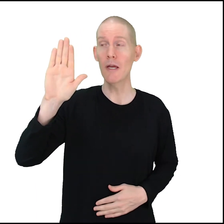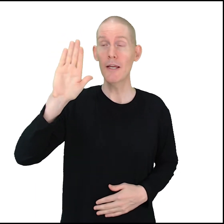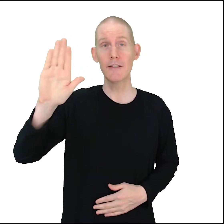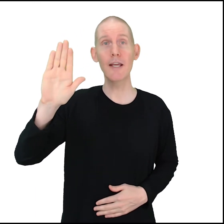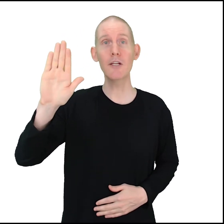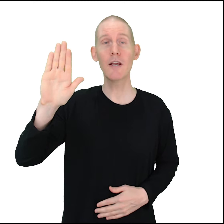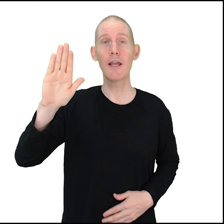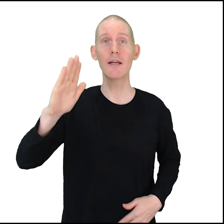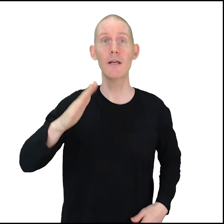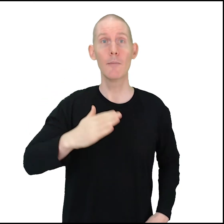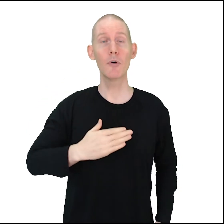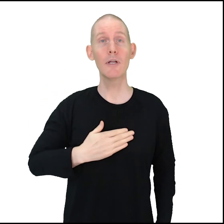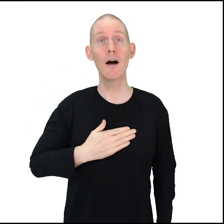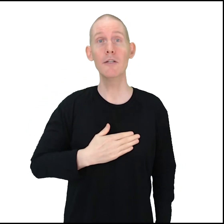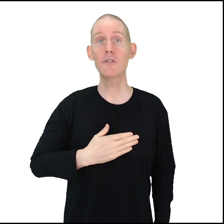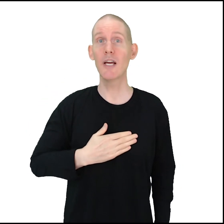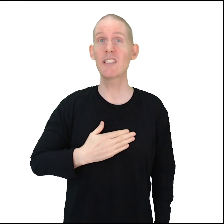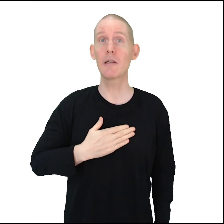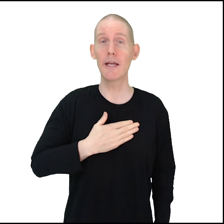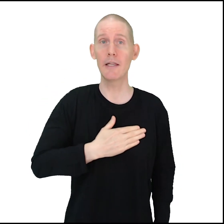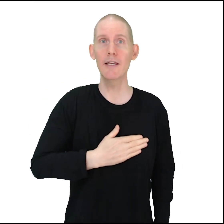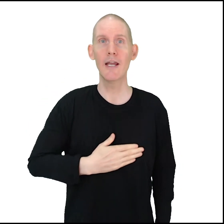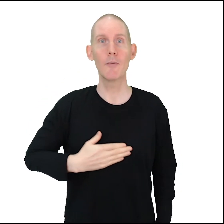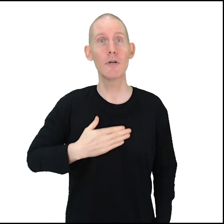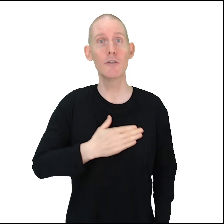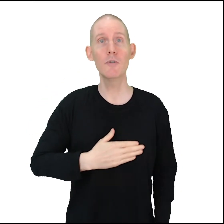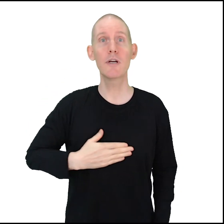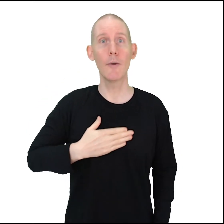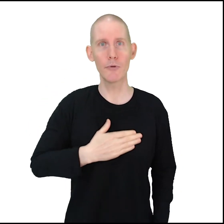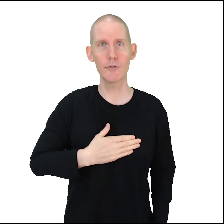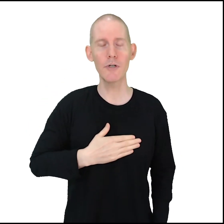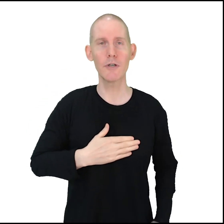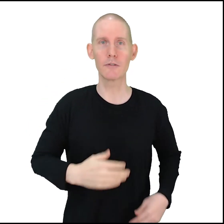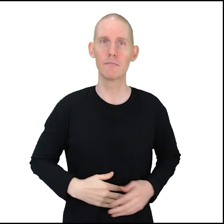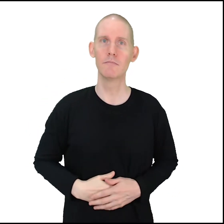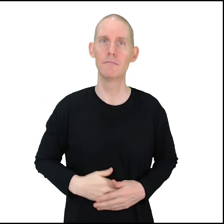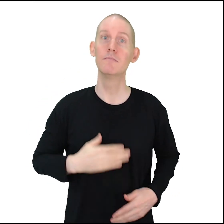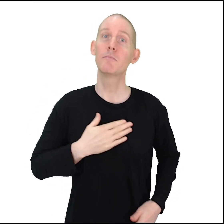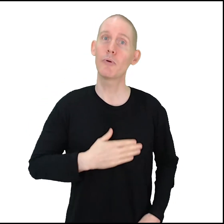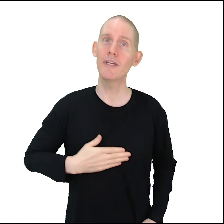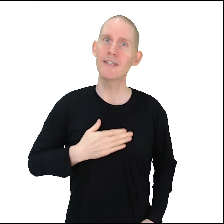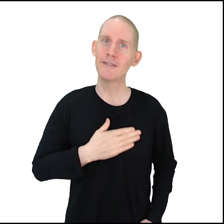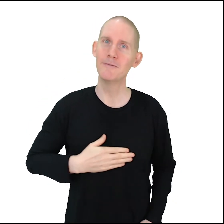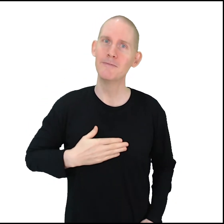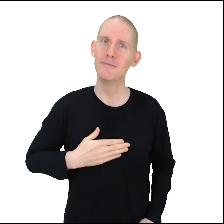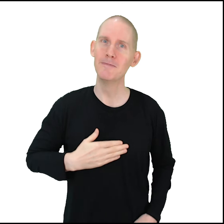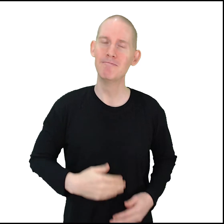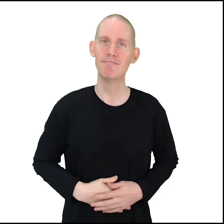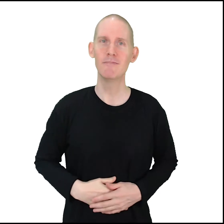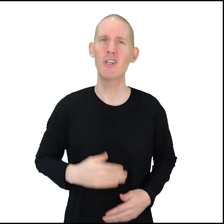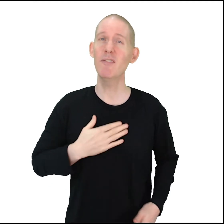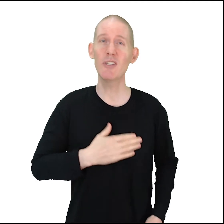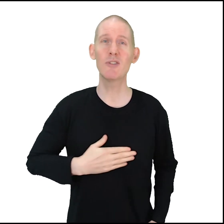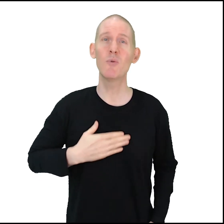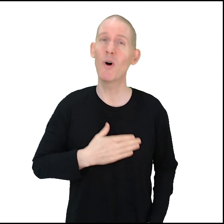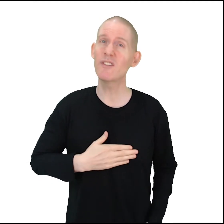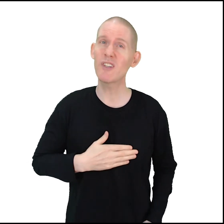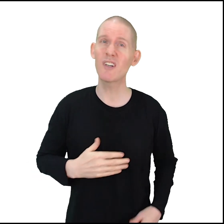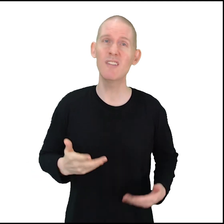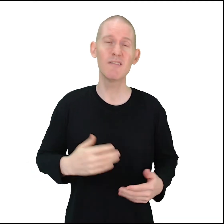Take your hand, put it on your chest lightly, and we're going to do a couple circles. Please. You can even just do one circle. That's